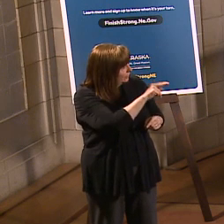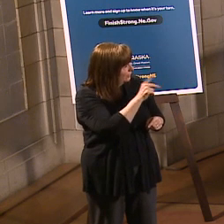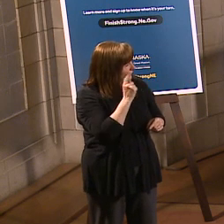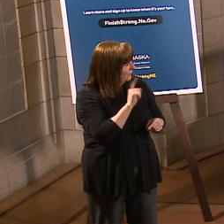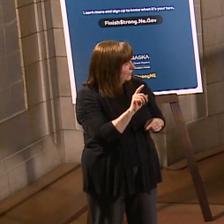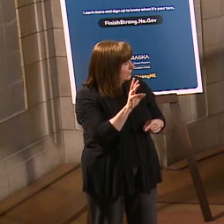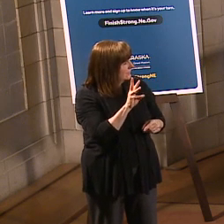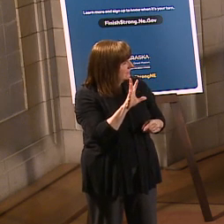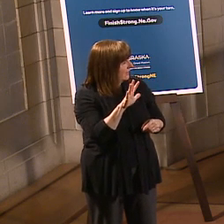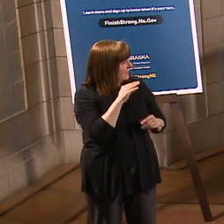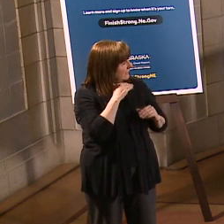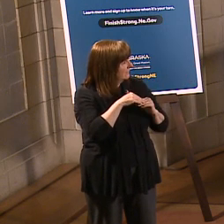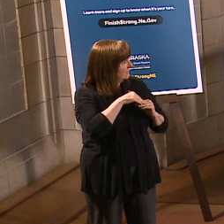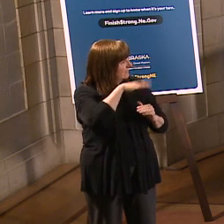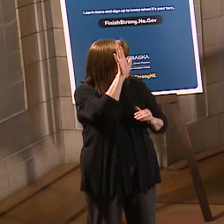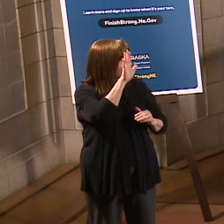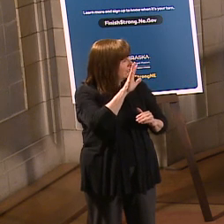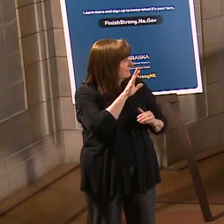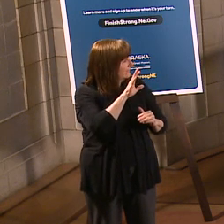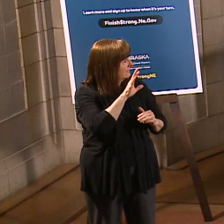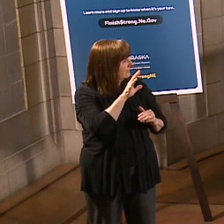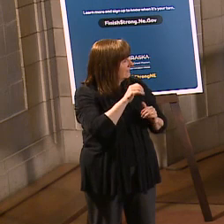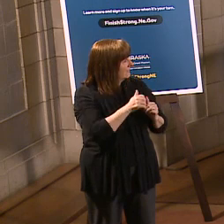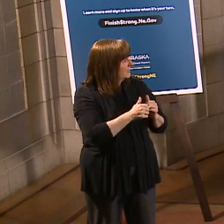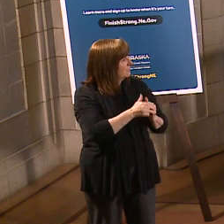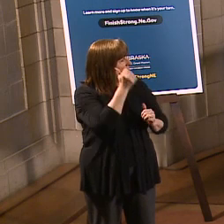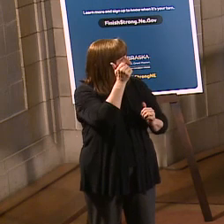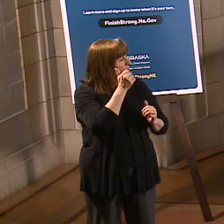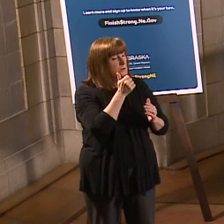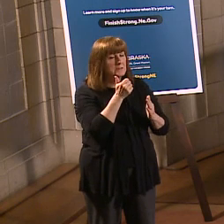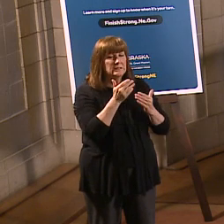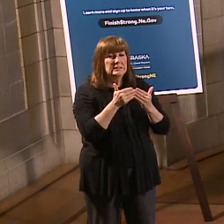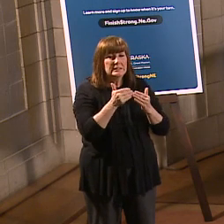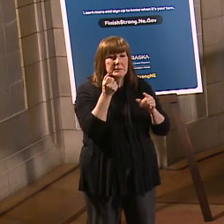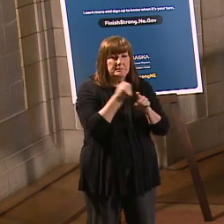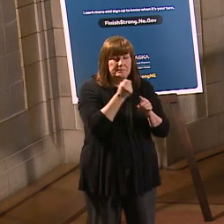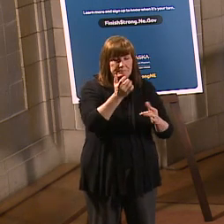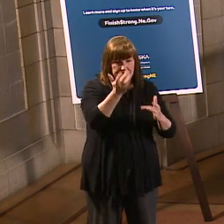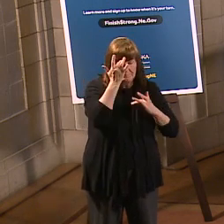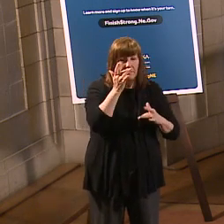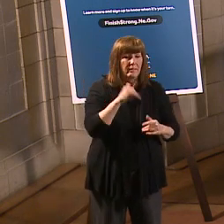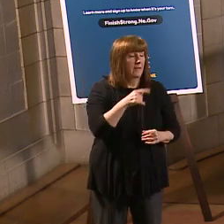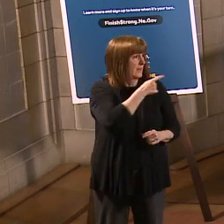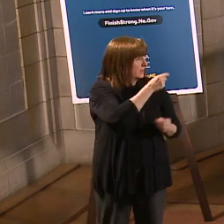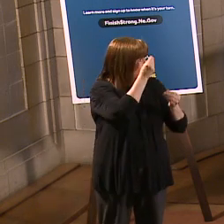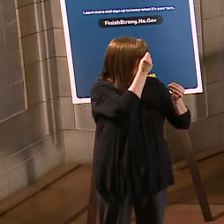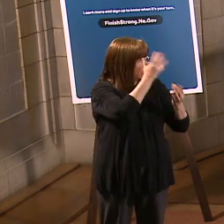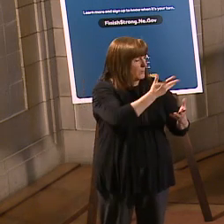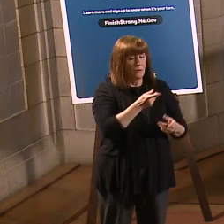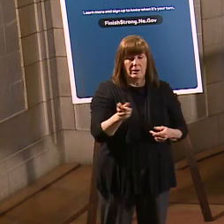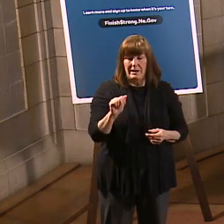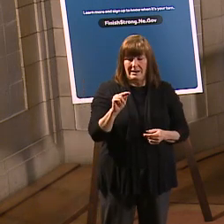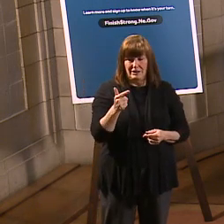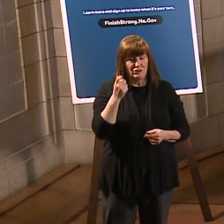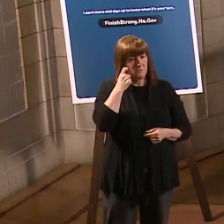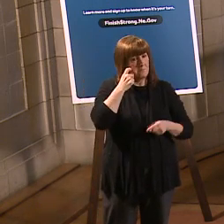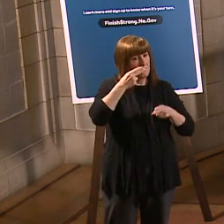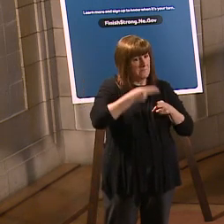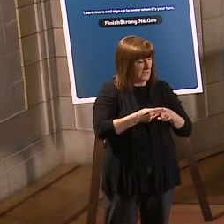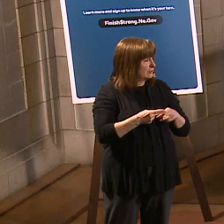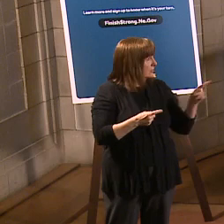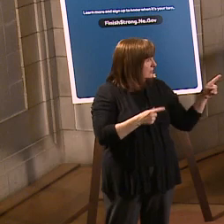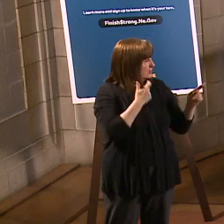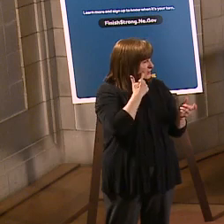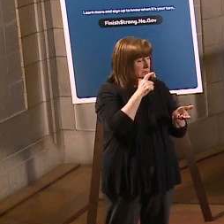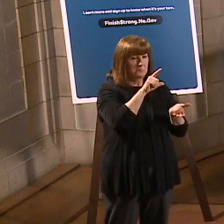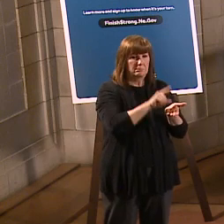the 65 years and older, so, or with the most vulnerable. So, again, that's the report that Angie was referring to, and this is what was just